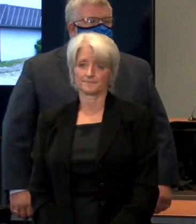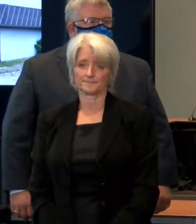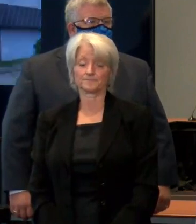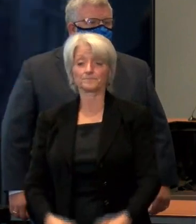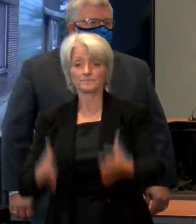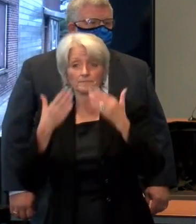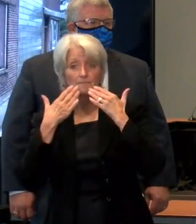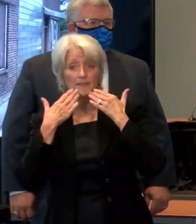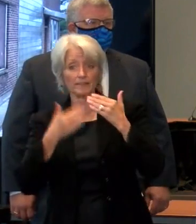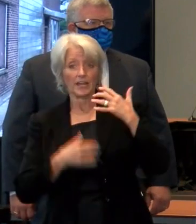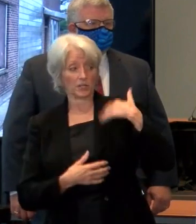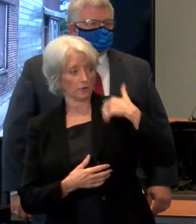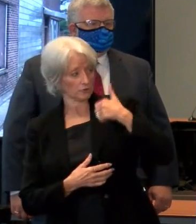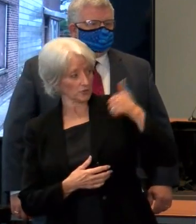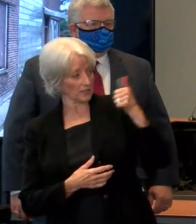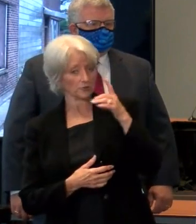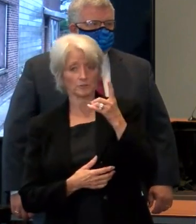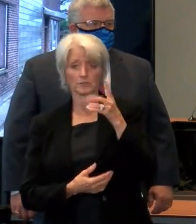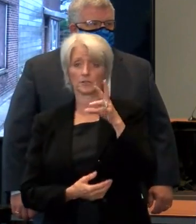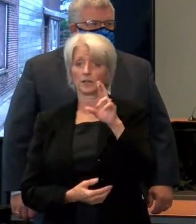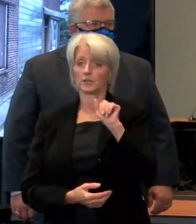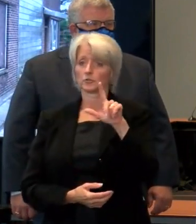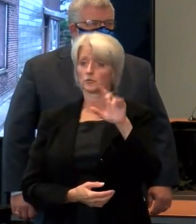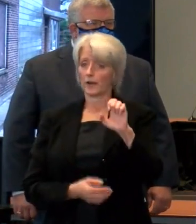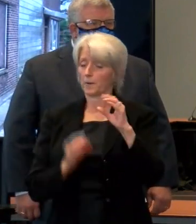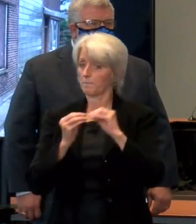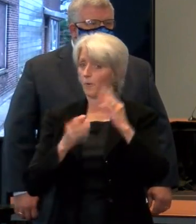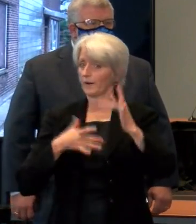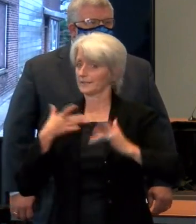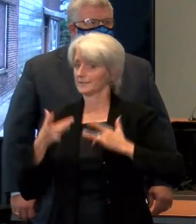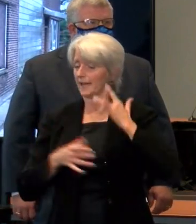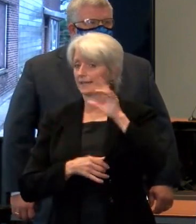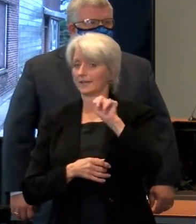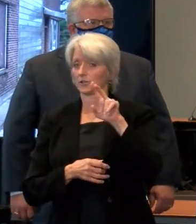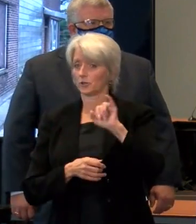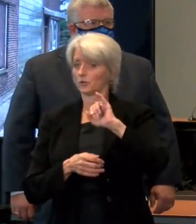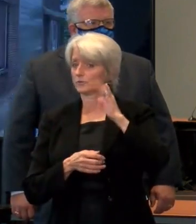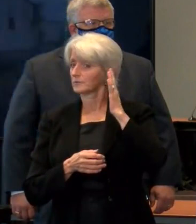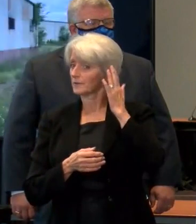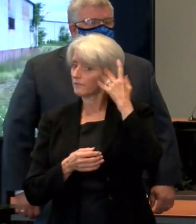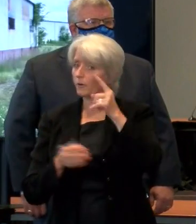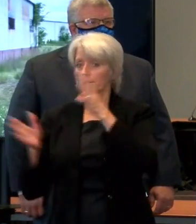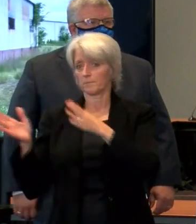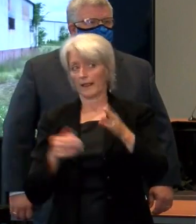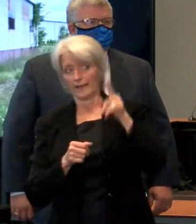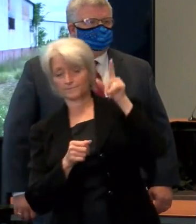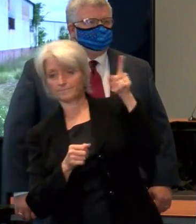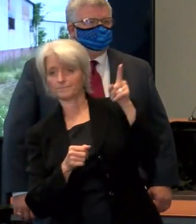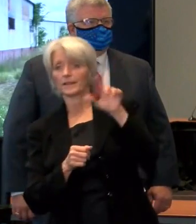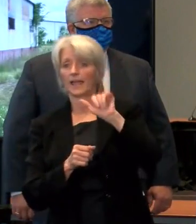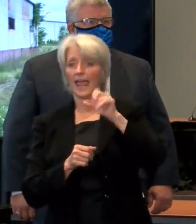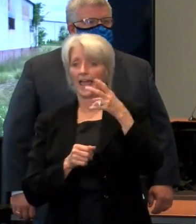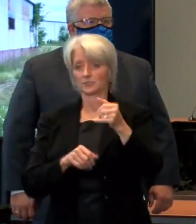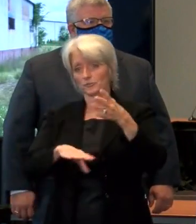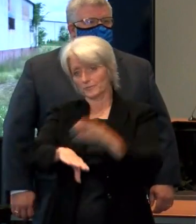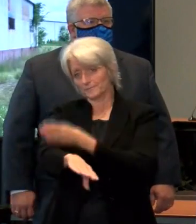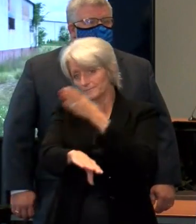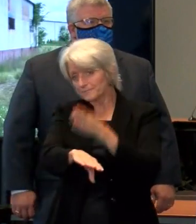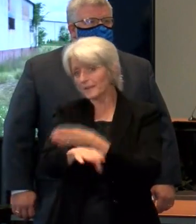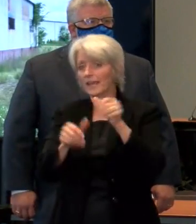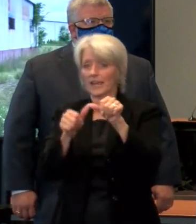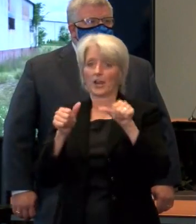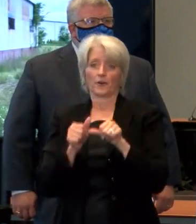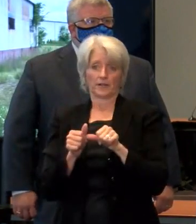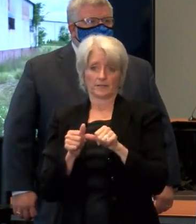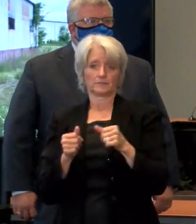Thank you, Chancellor Drale. That is, again, more exciting news on what's going to be happening in Asher Avenue Revitalization area, where you are